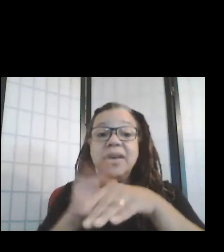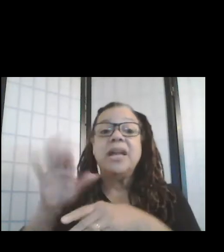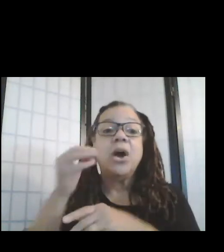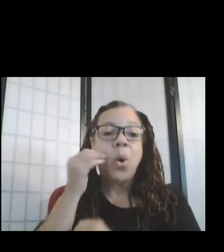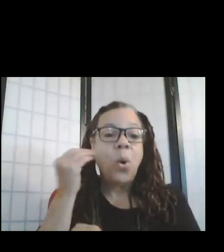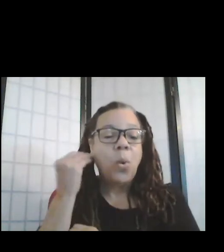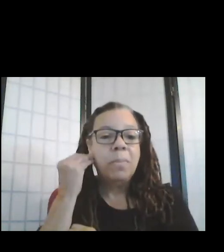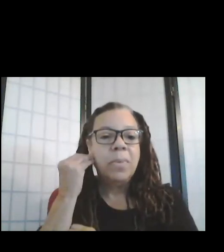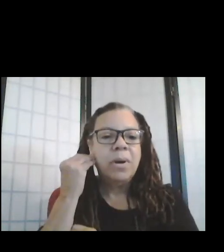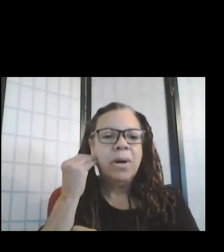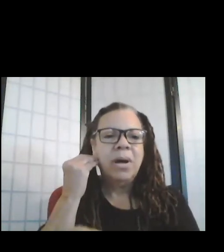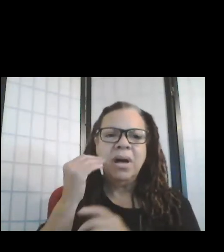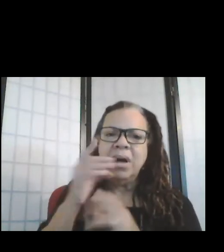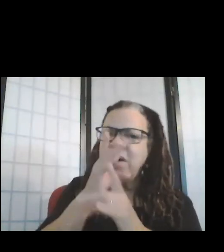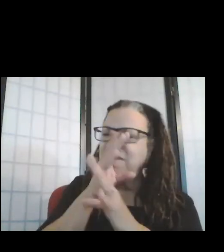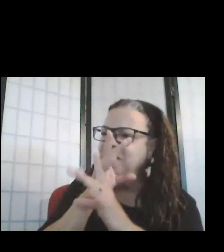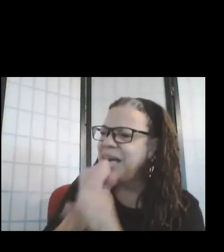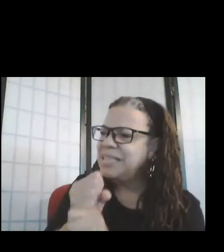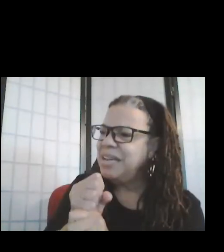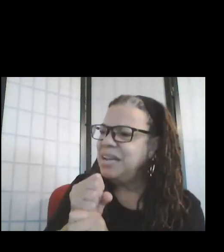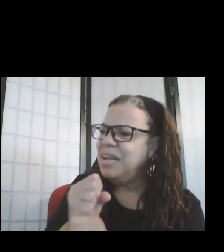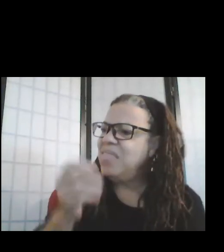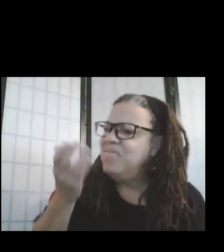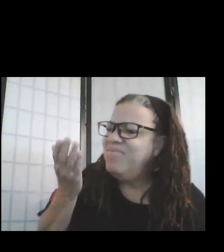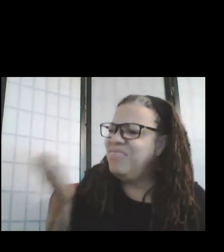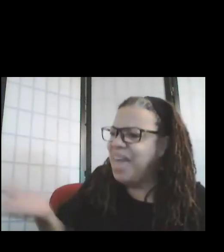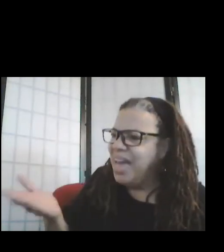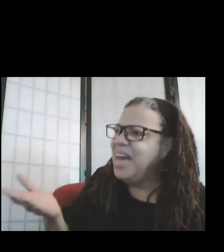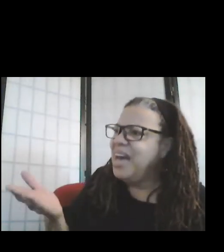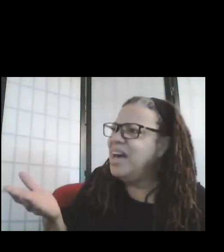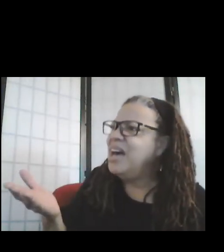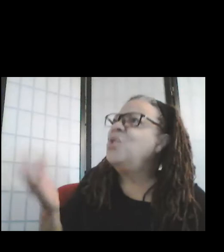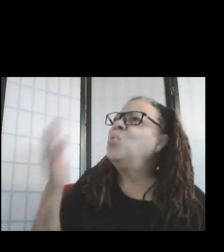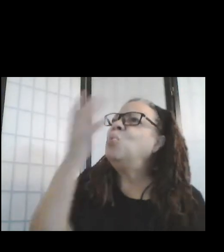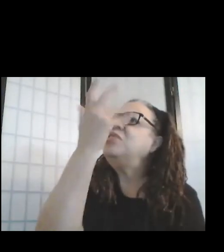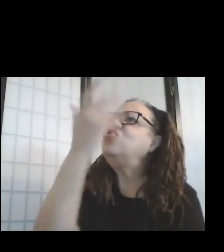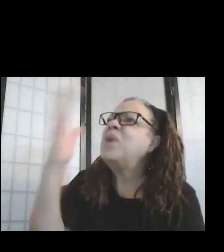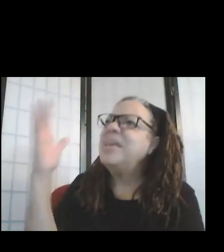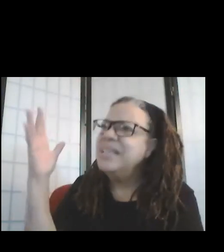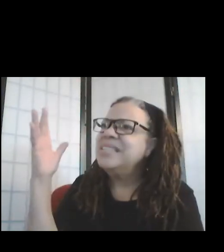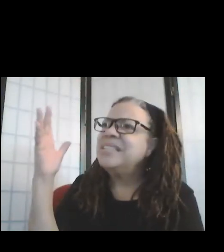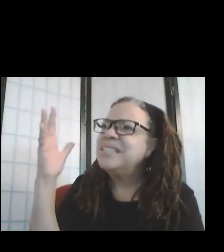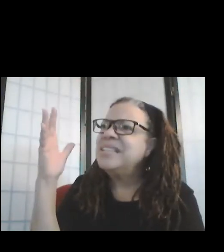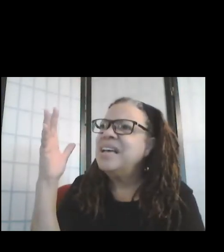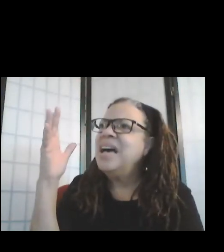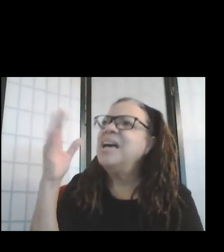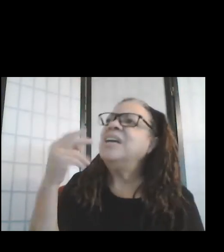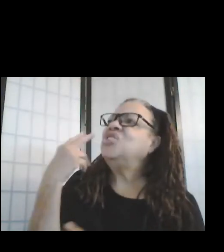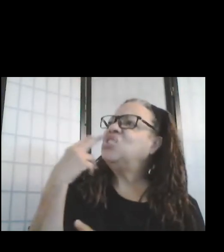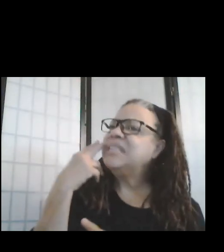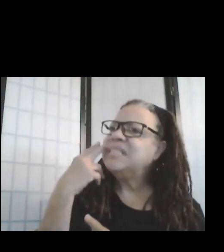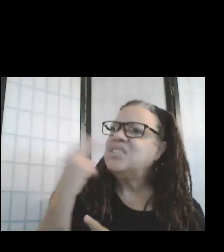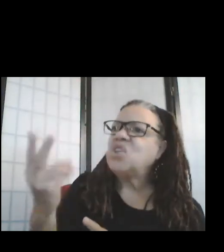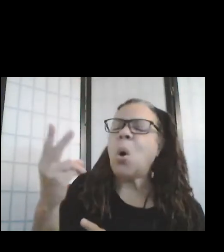And astonishing, there, overgrown with trees, its slender spokes laced with